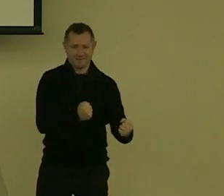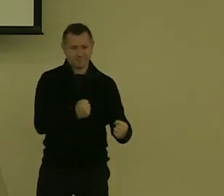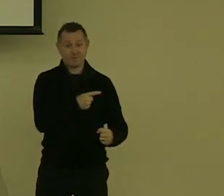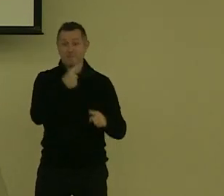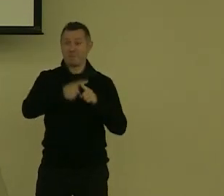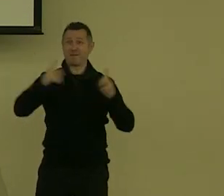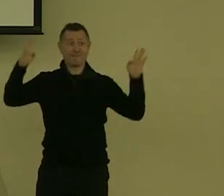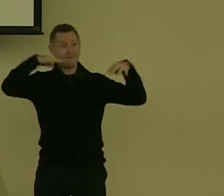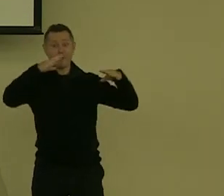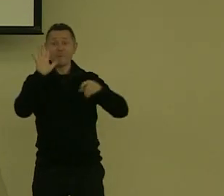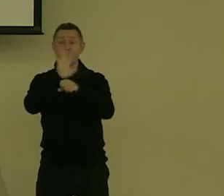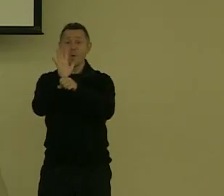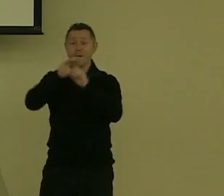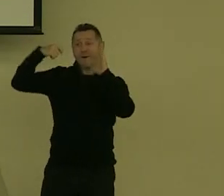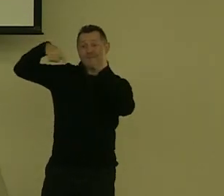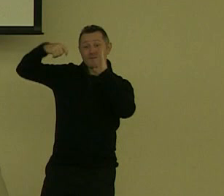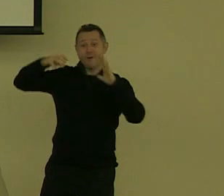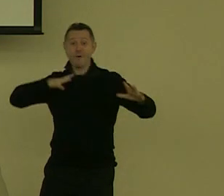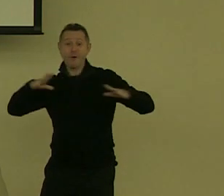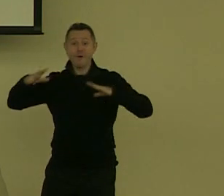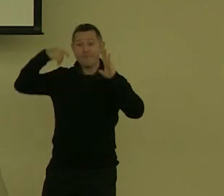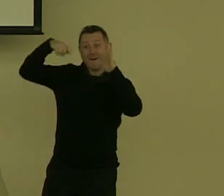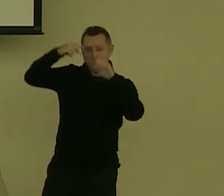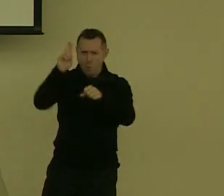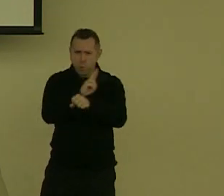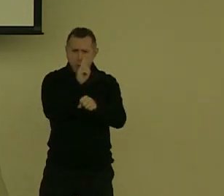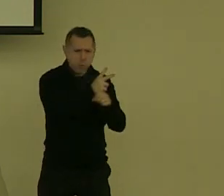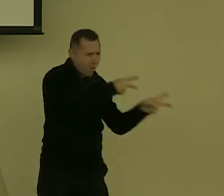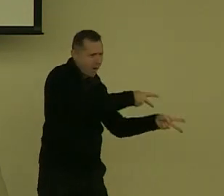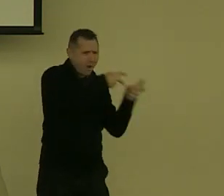indie stuff too. He's done creator-owned work. So he's